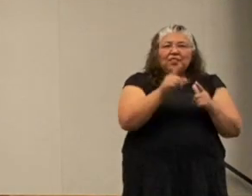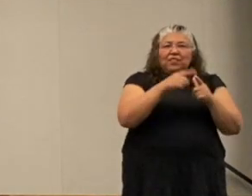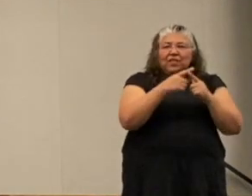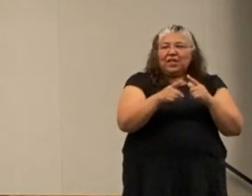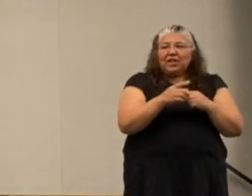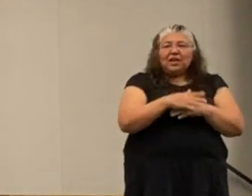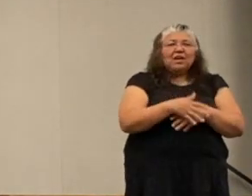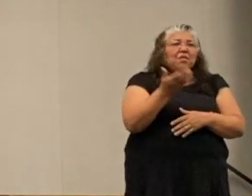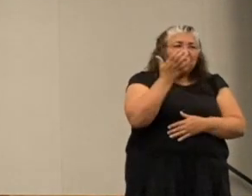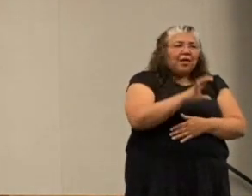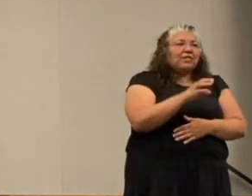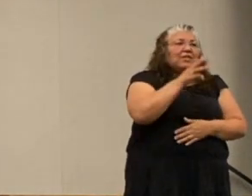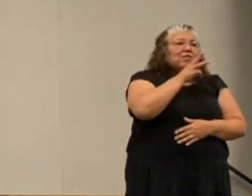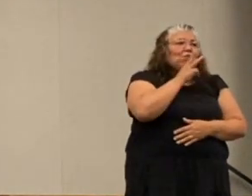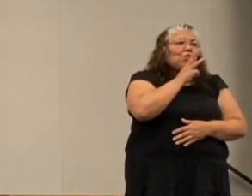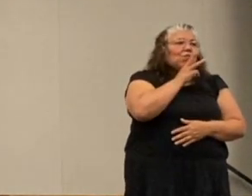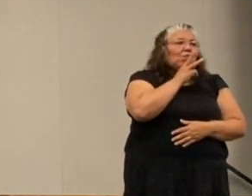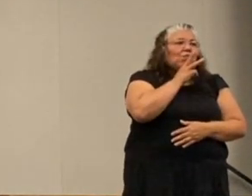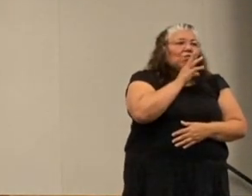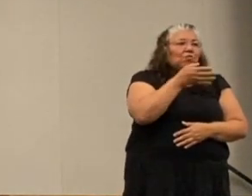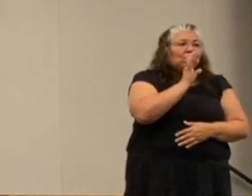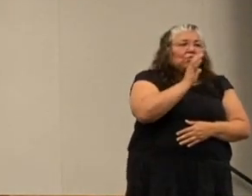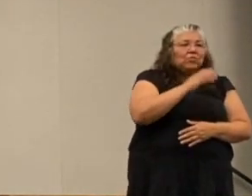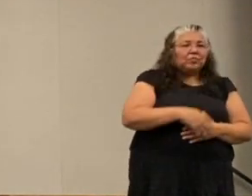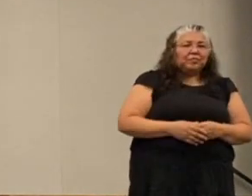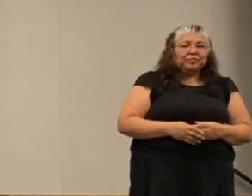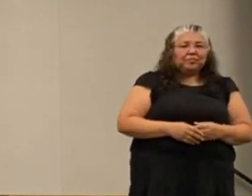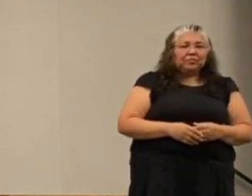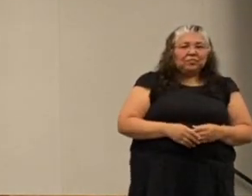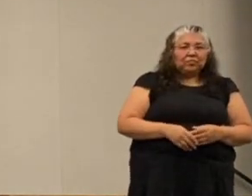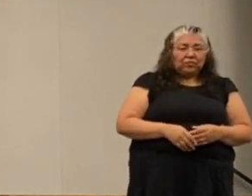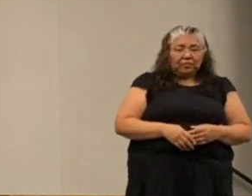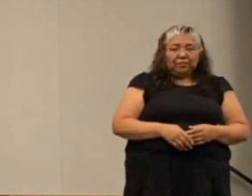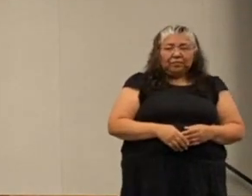the Israelites drink this water, right?